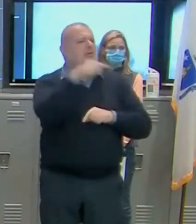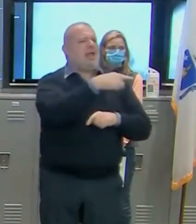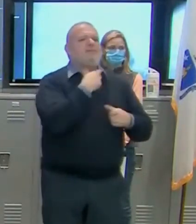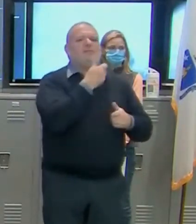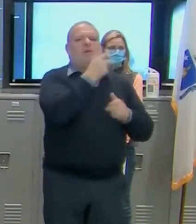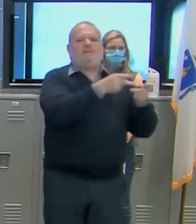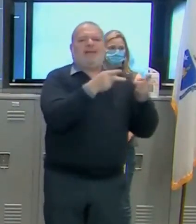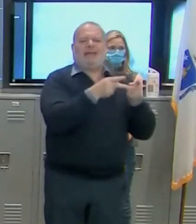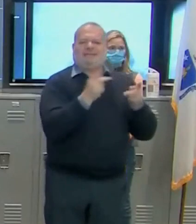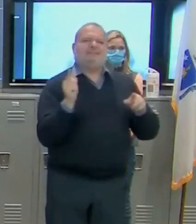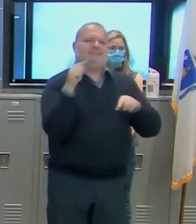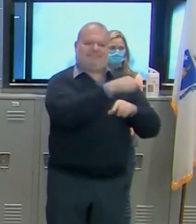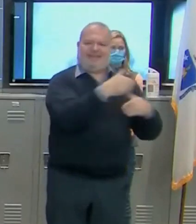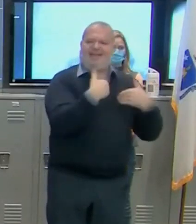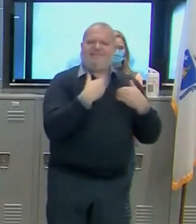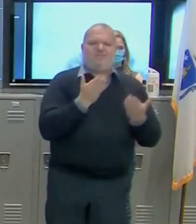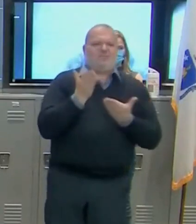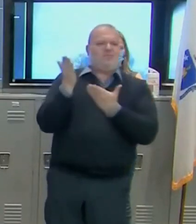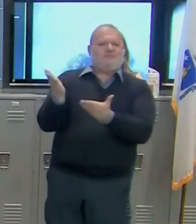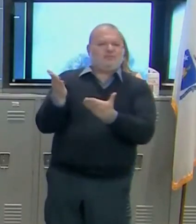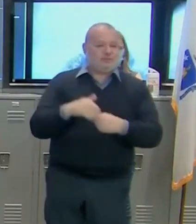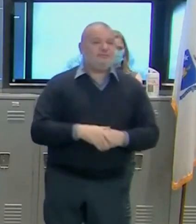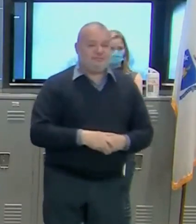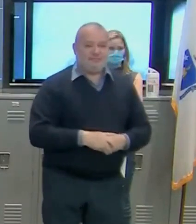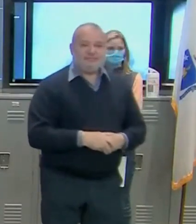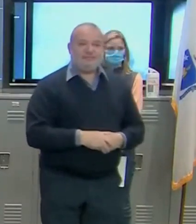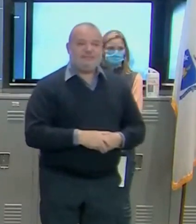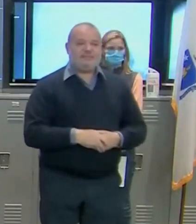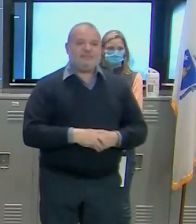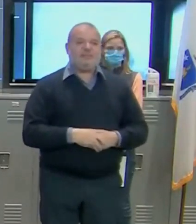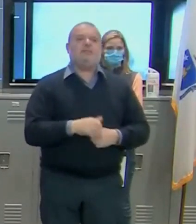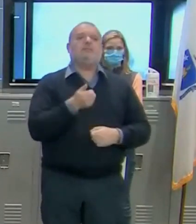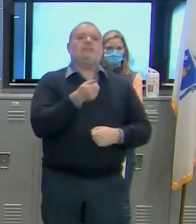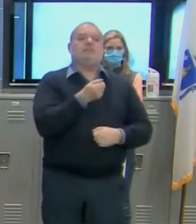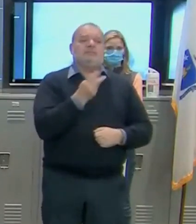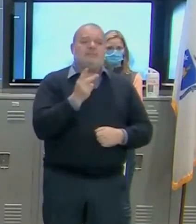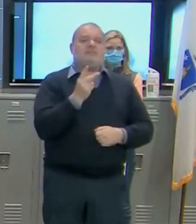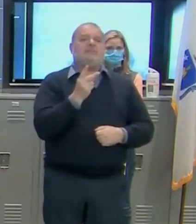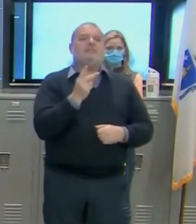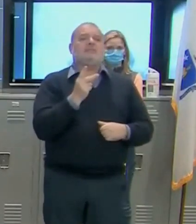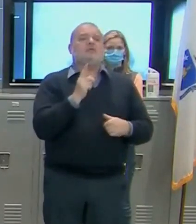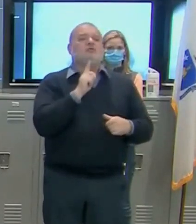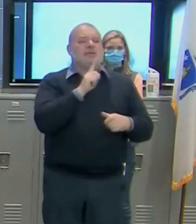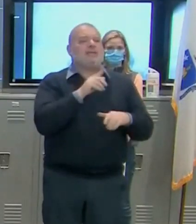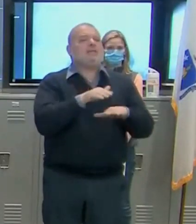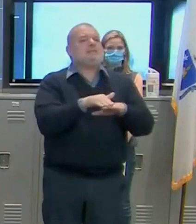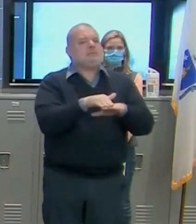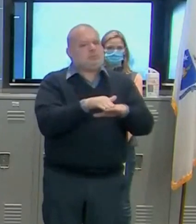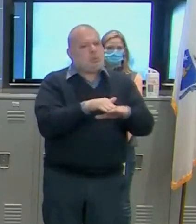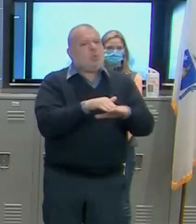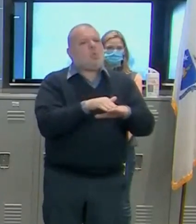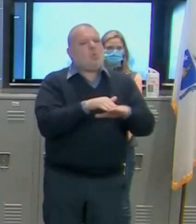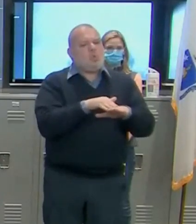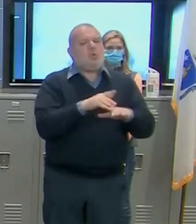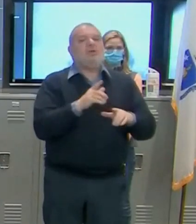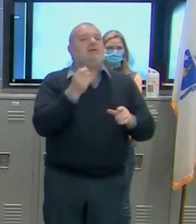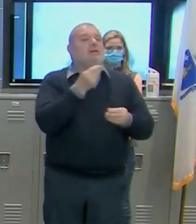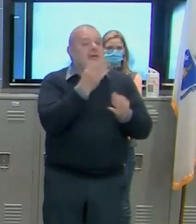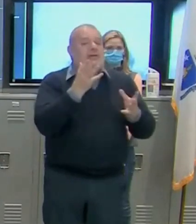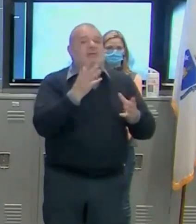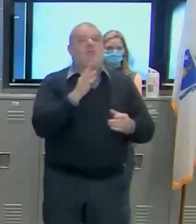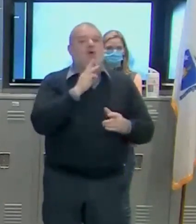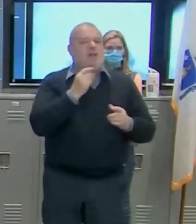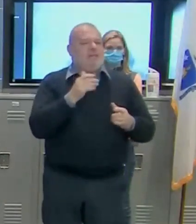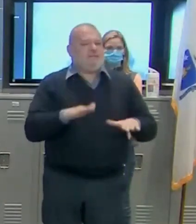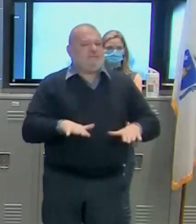end of this event. Several coastal communities are experiencing minor and moderate flooding. We'll continue to monitor that through the